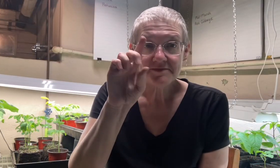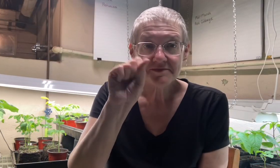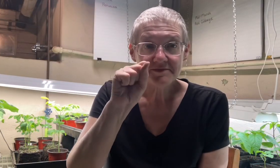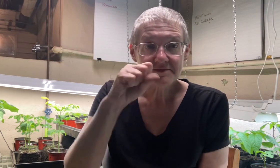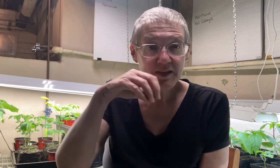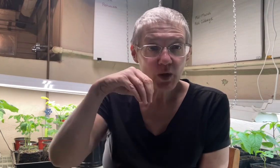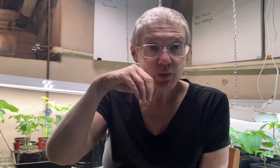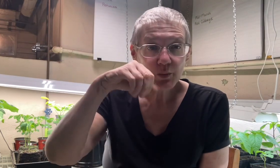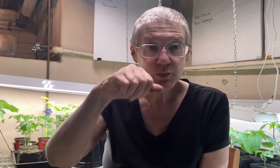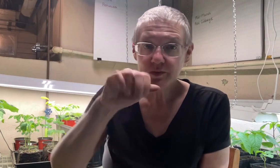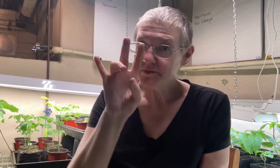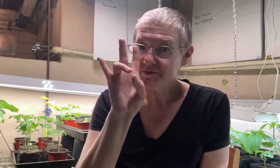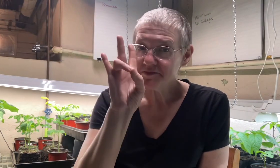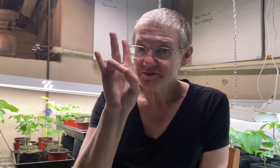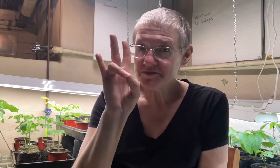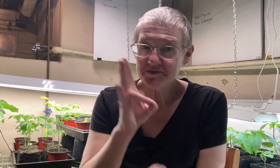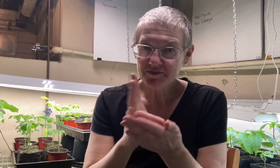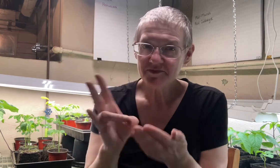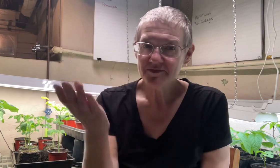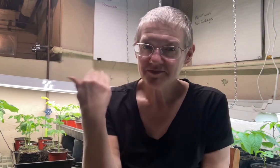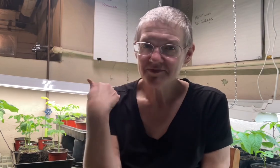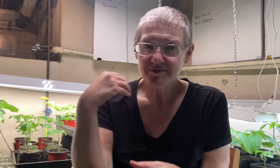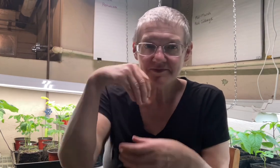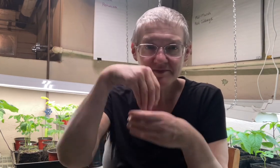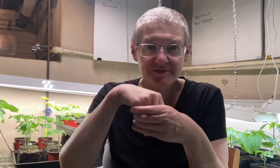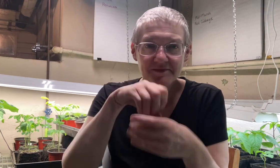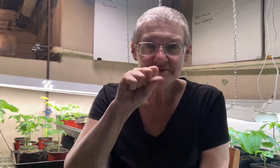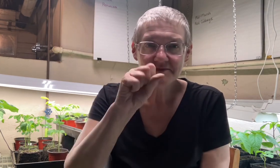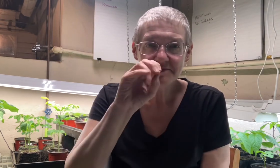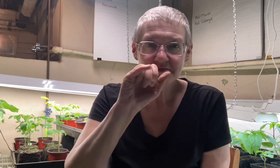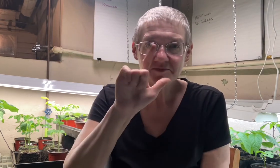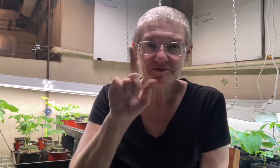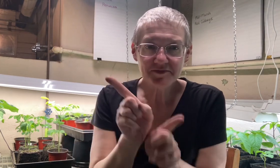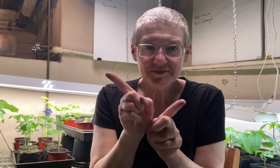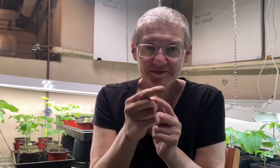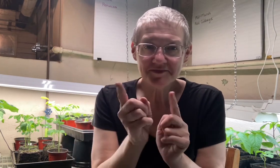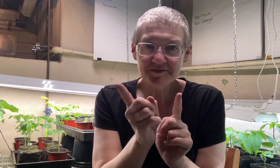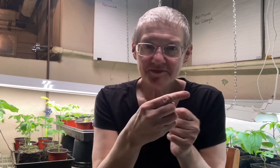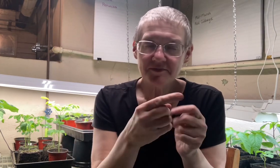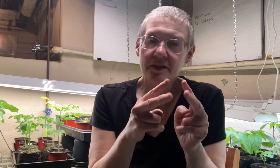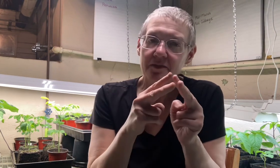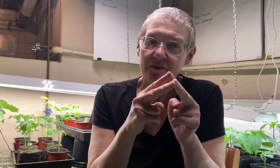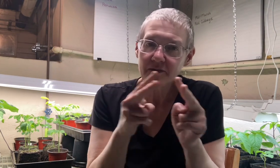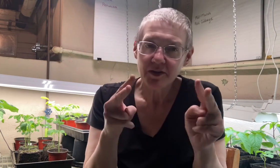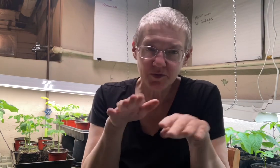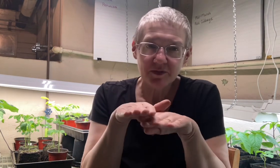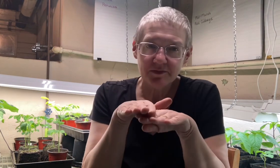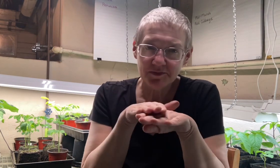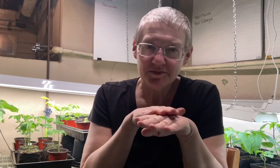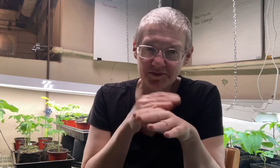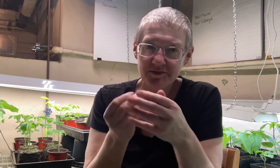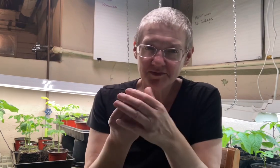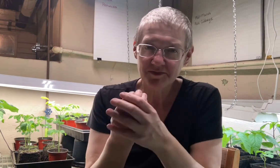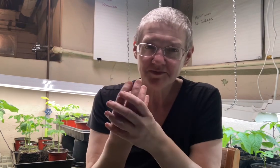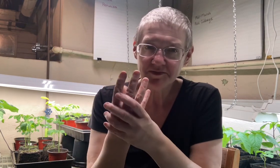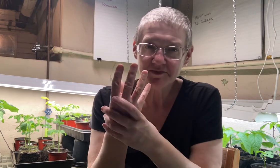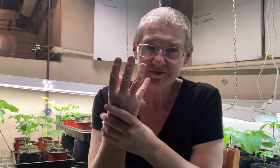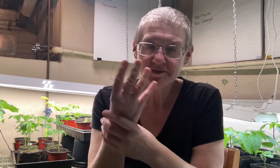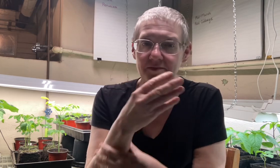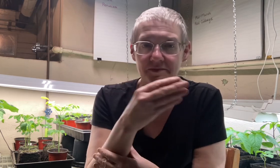that next year. Now these seeds were sown 7 weeks ago in 2-inch soil blocks, and they grow